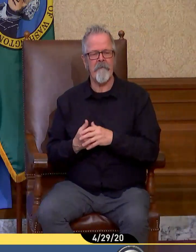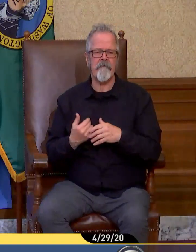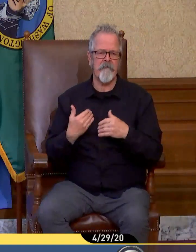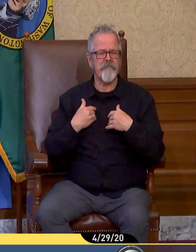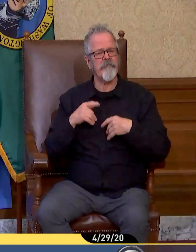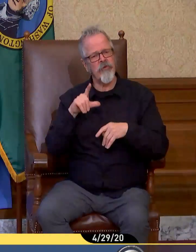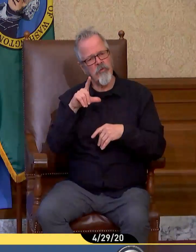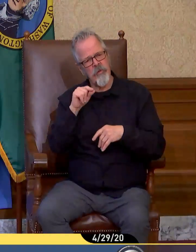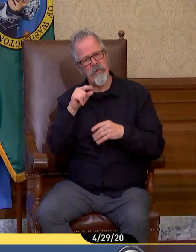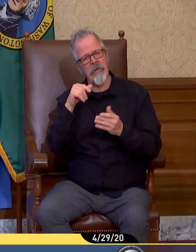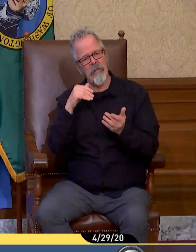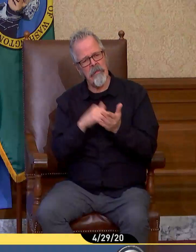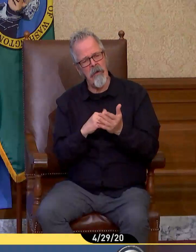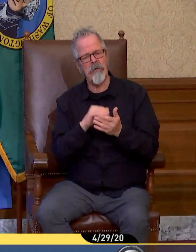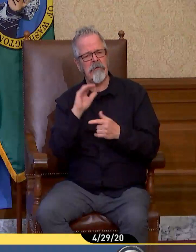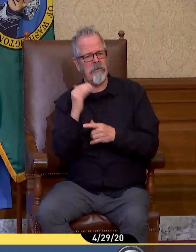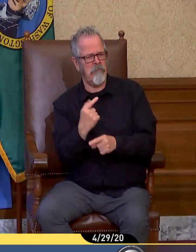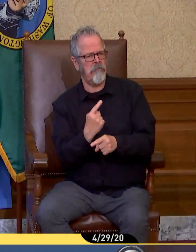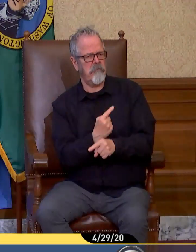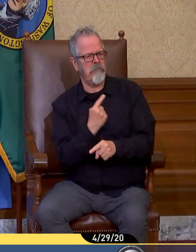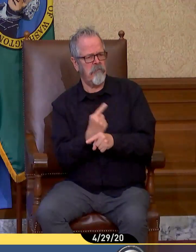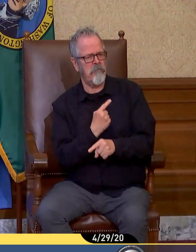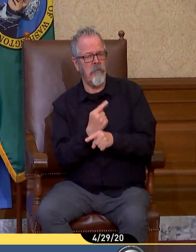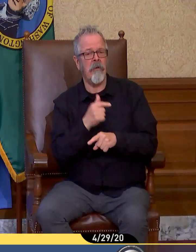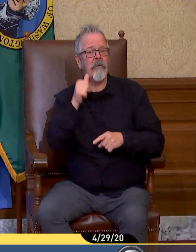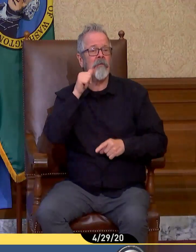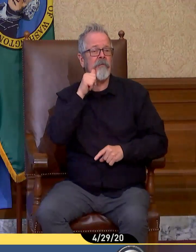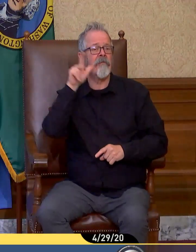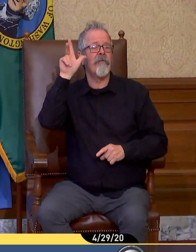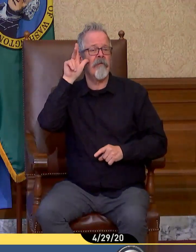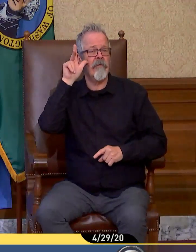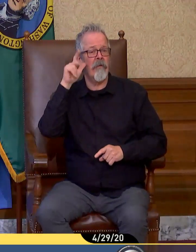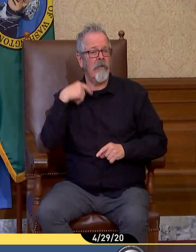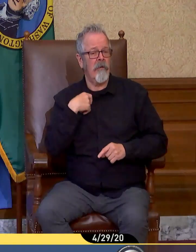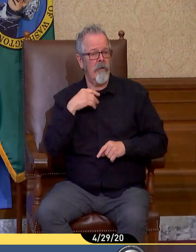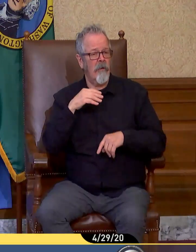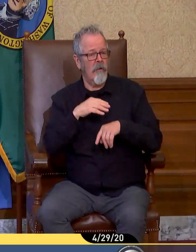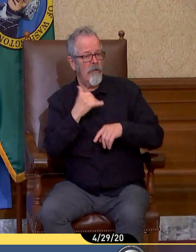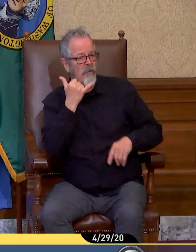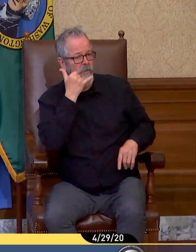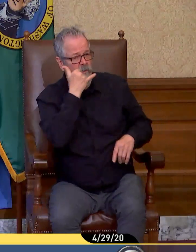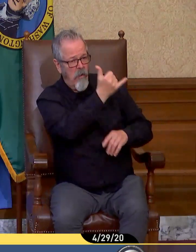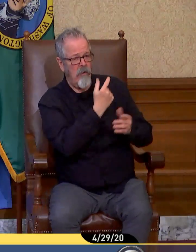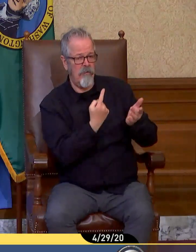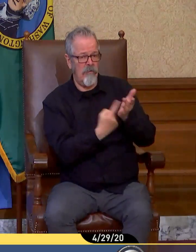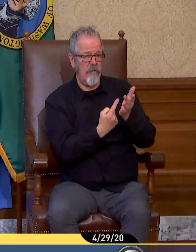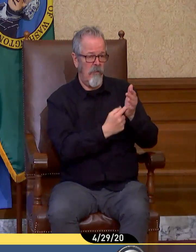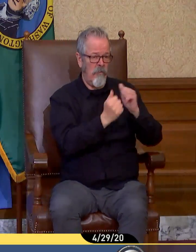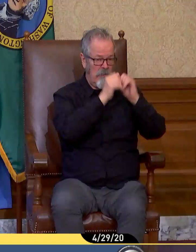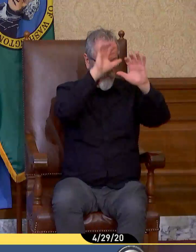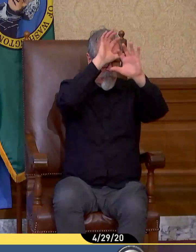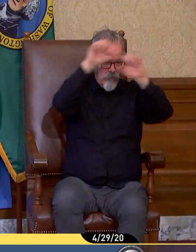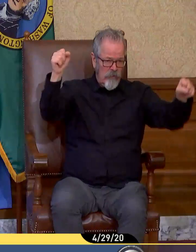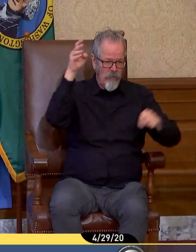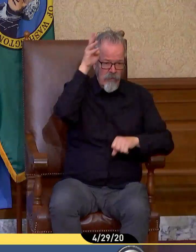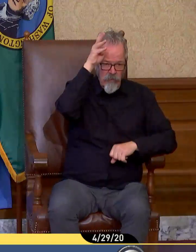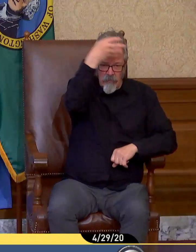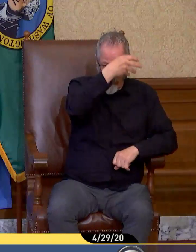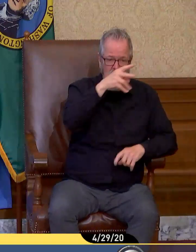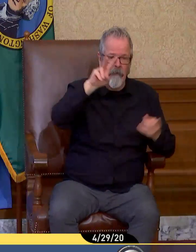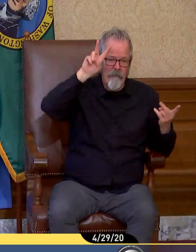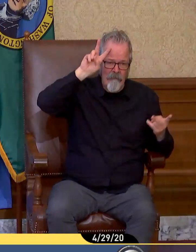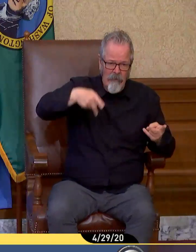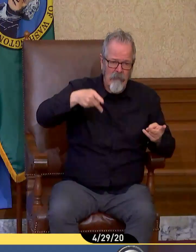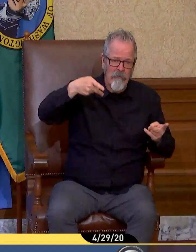days ago, I was on a call with the president and the vice president, and Admiral Guar, who's in charge of